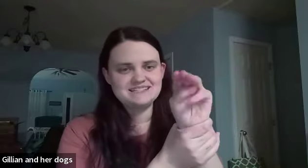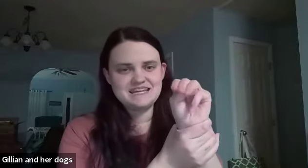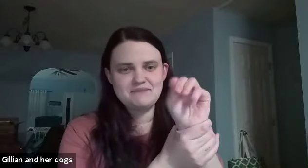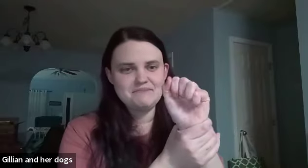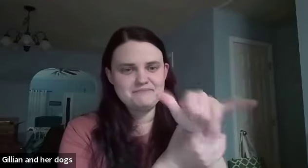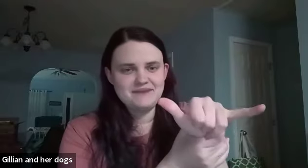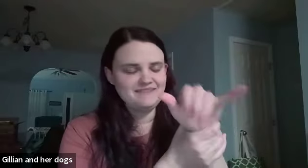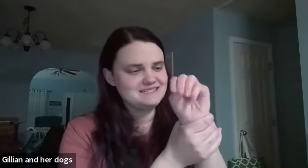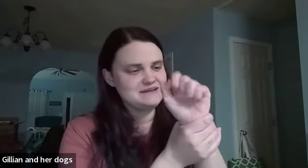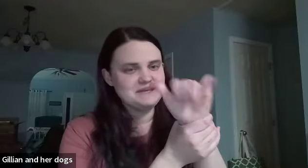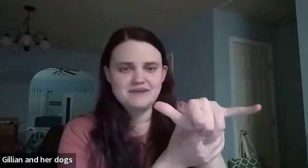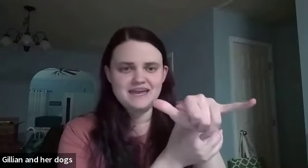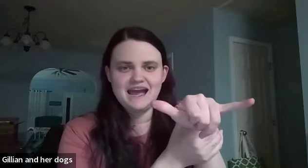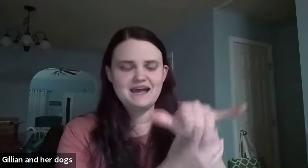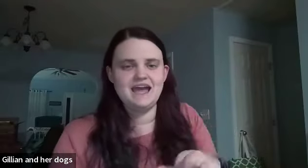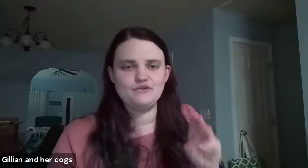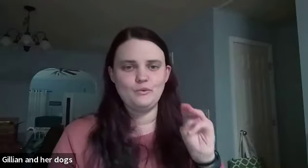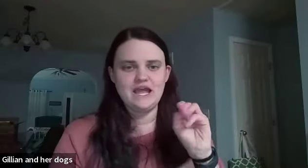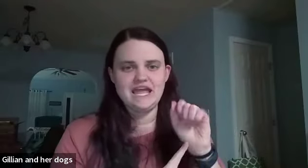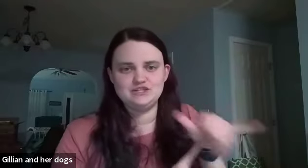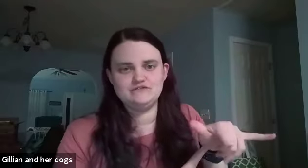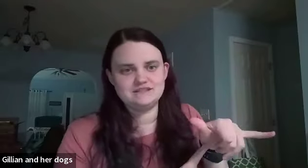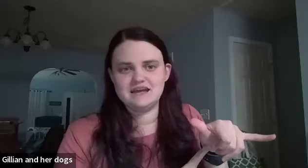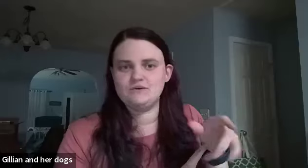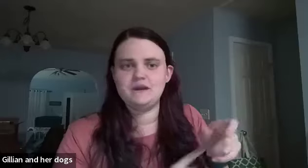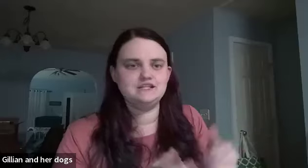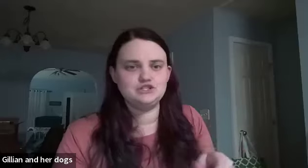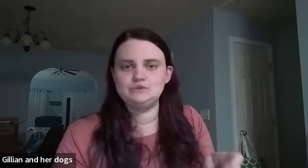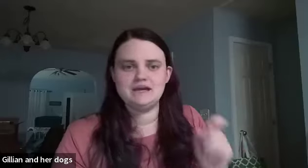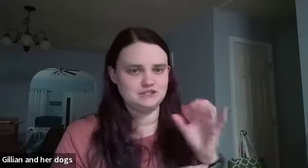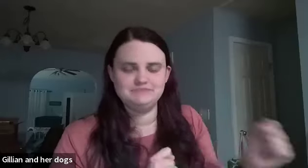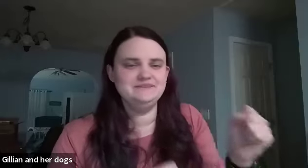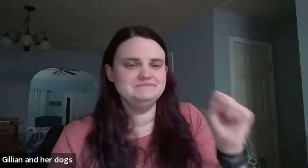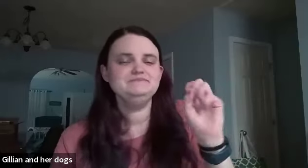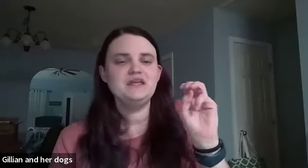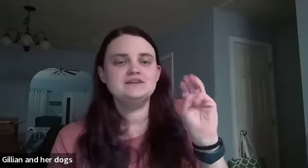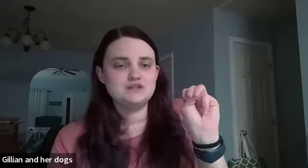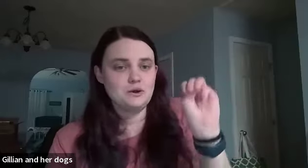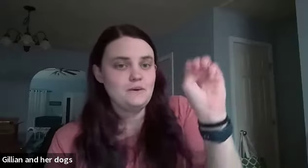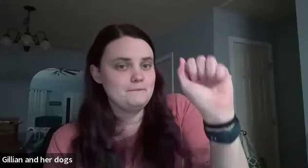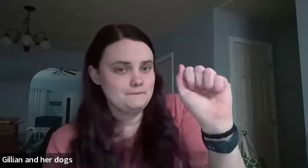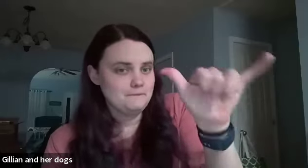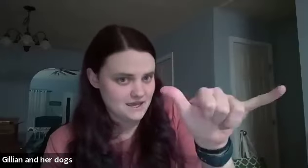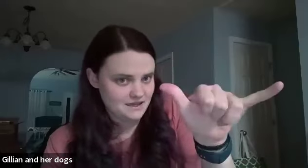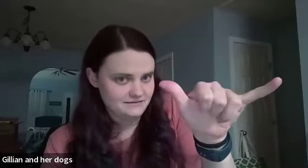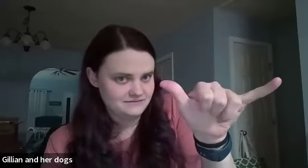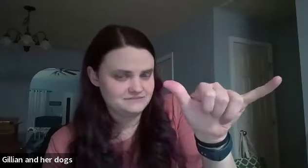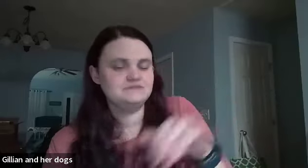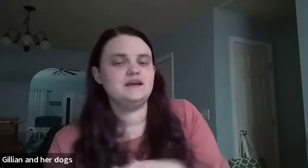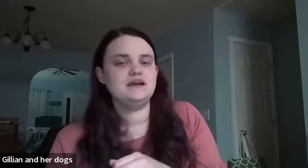last name, my last name being May, I have it way too fast. I have it way too mastered. So, May,